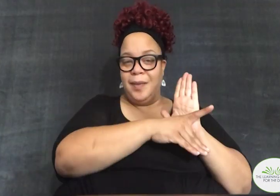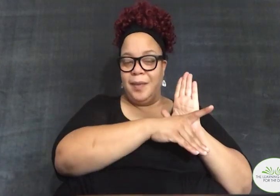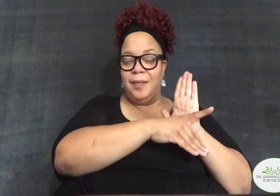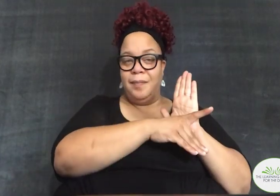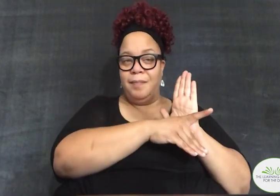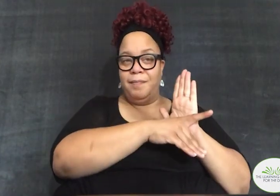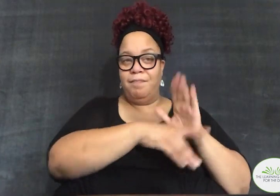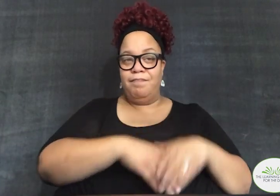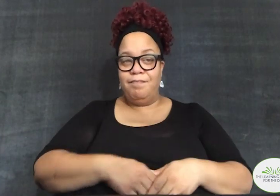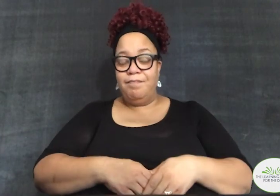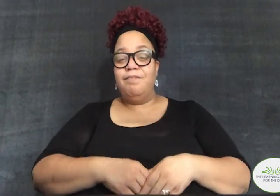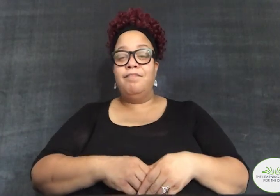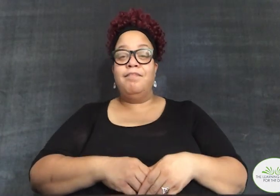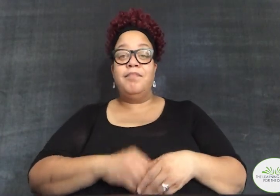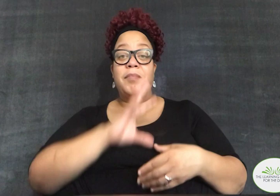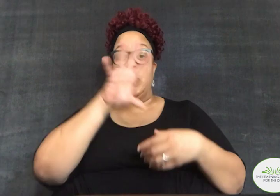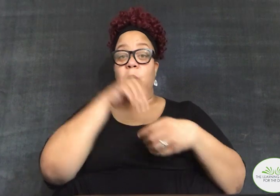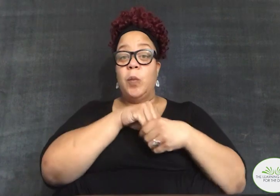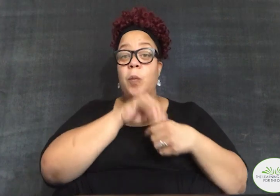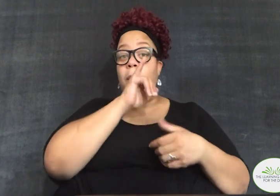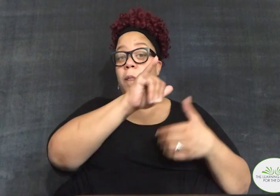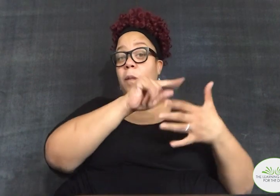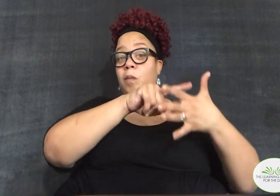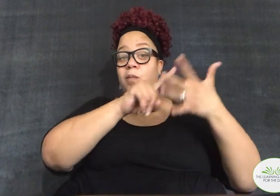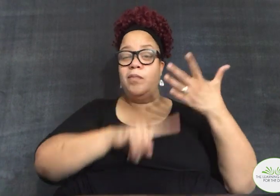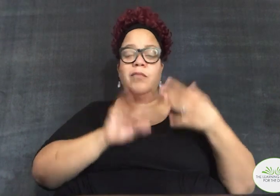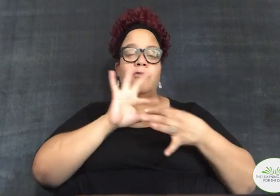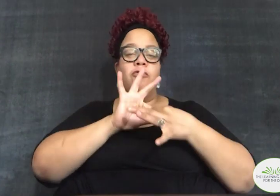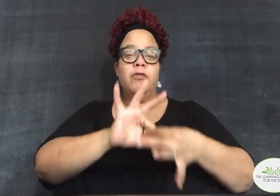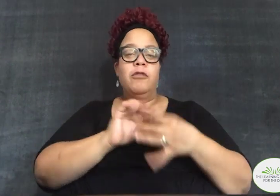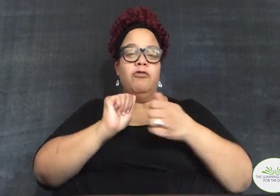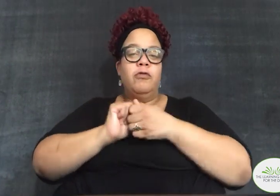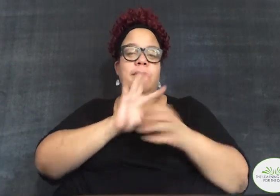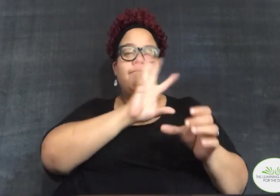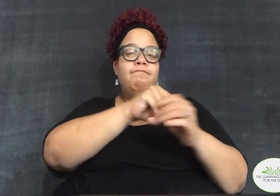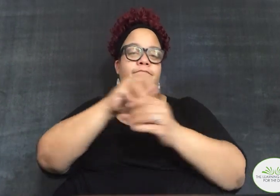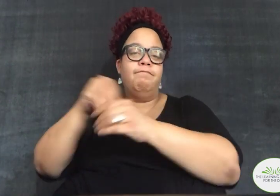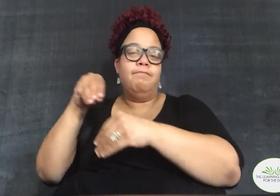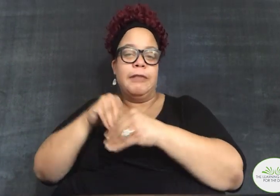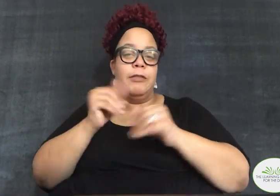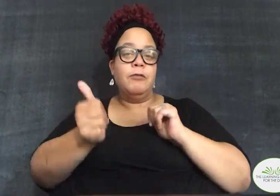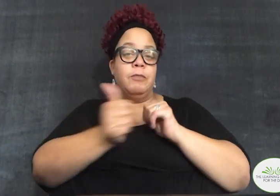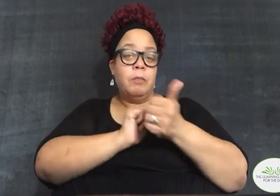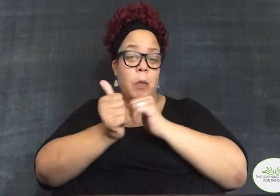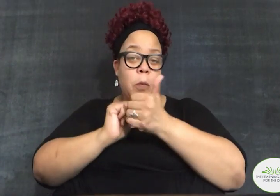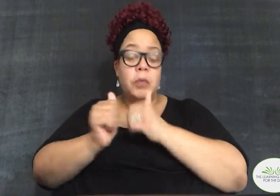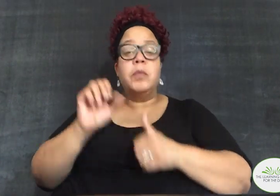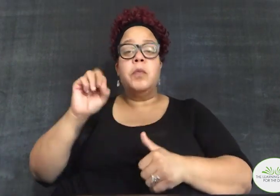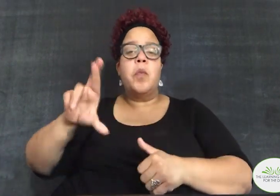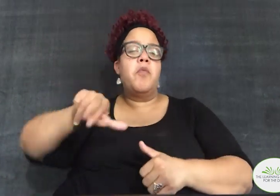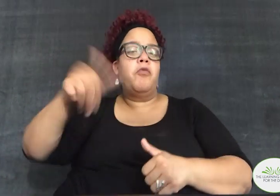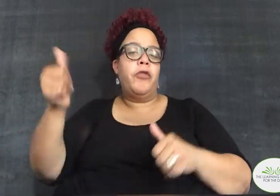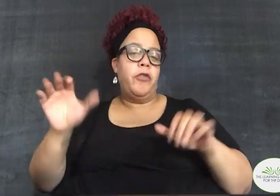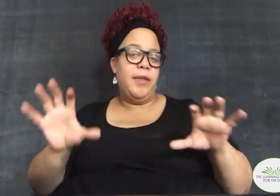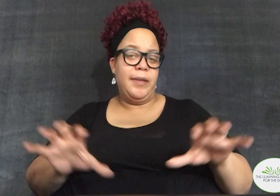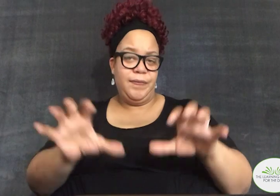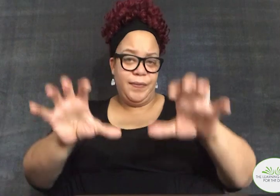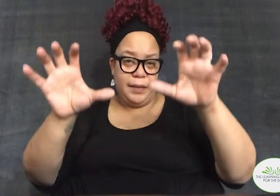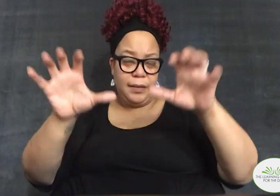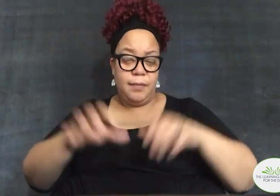The leadership team will transparently demonstrate their commitment to learning and growth by engaging in a collective weekly